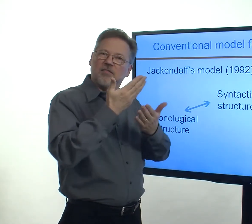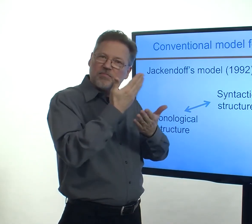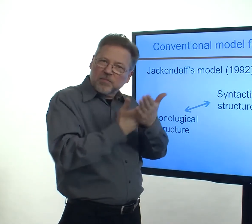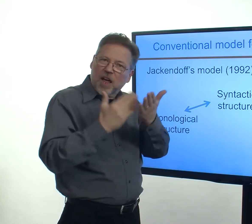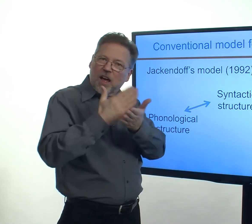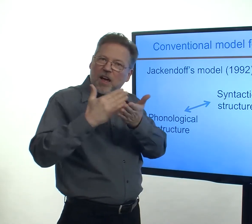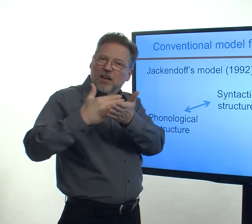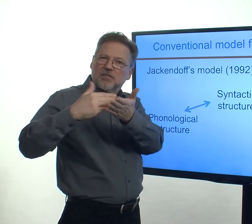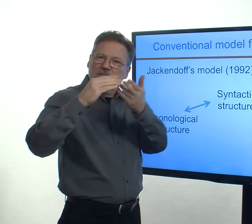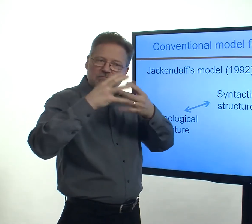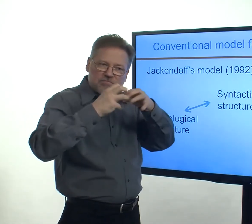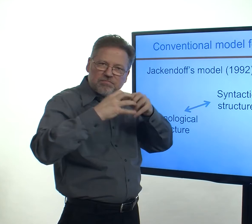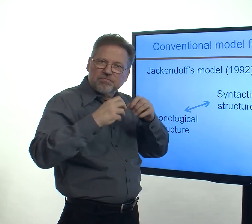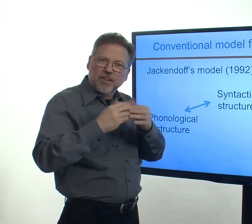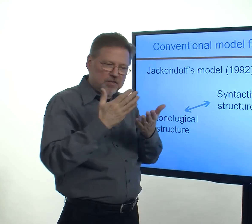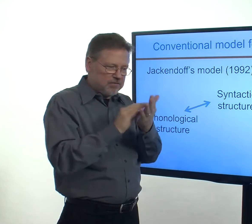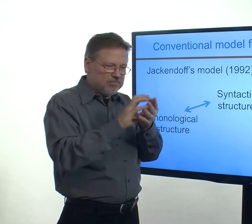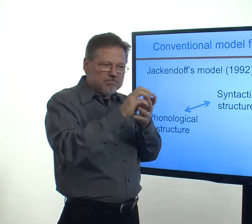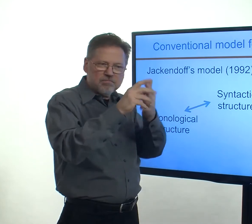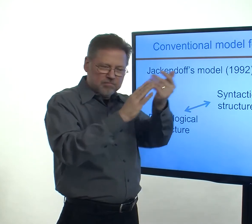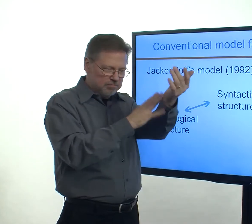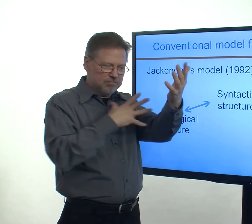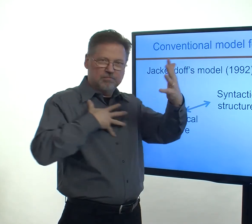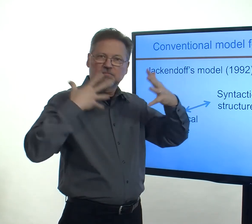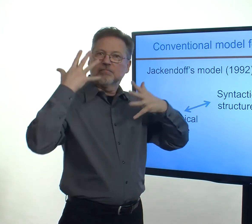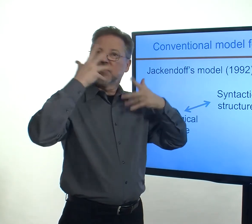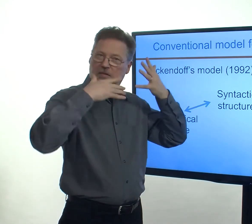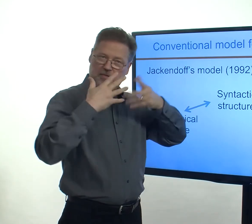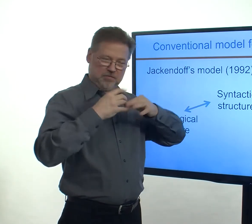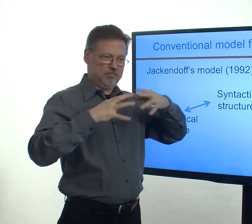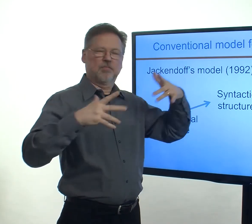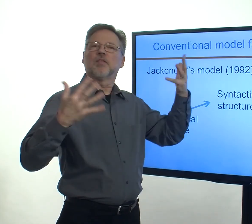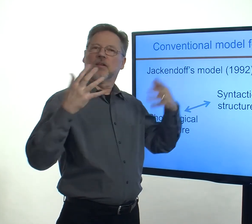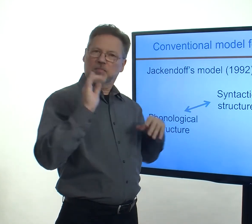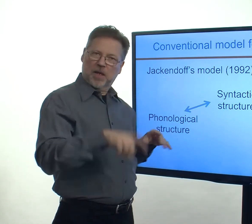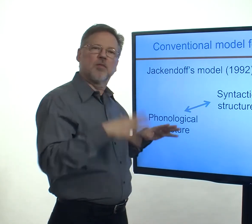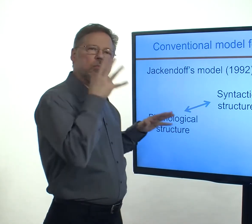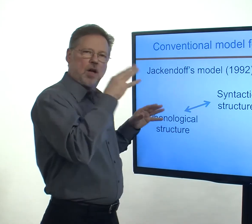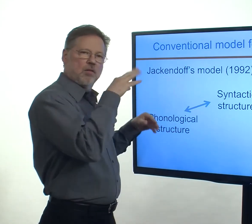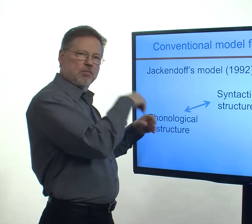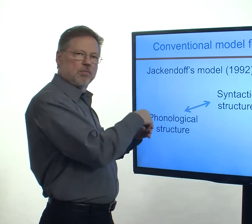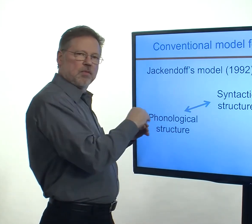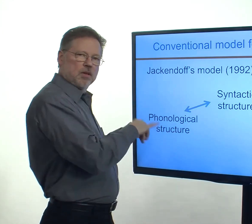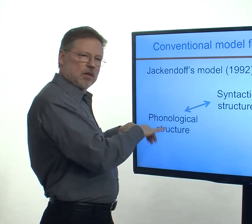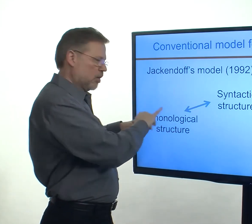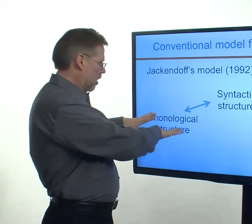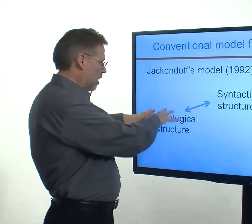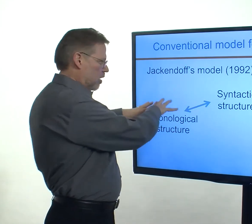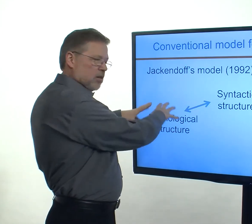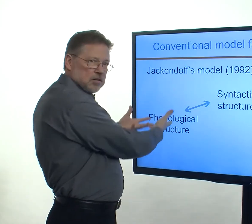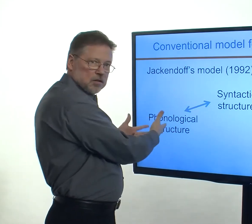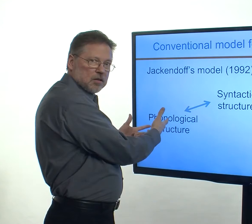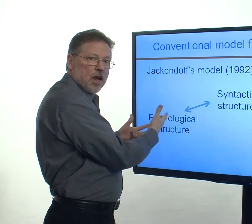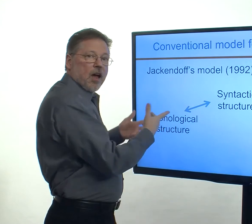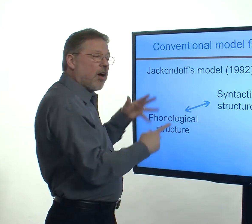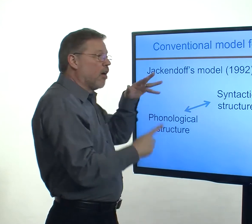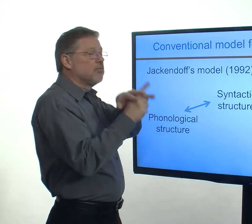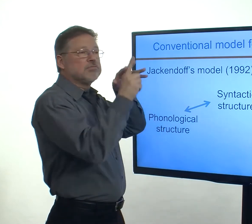use manual components along with other articulators like our arms, face, and upper body, which fall within phonological structure.